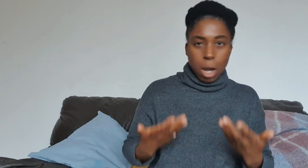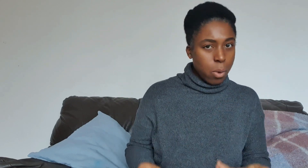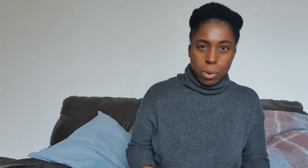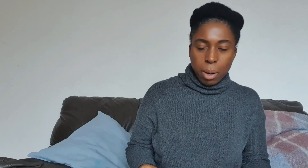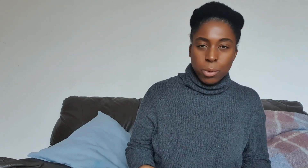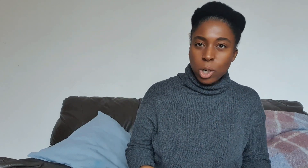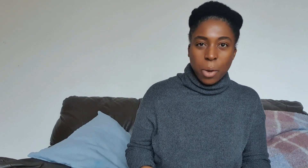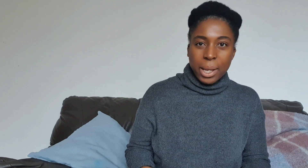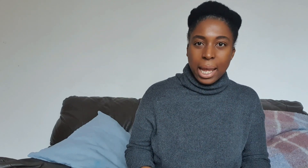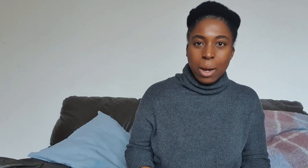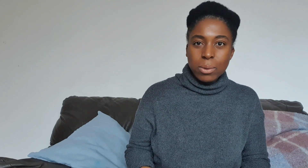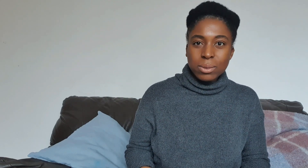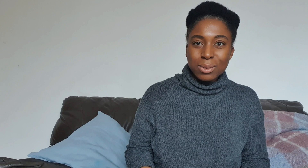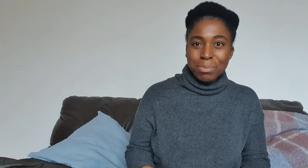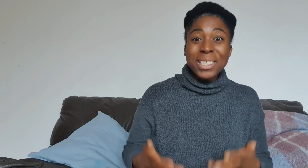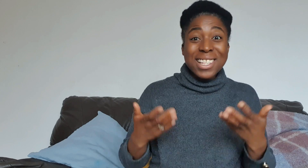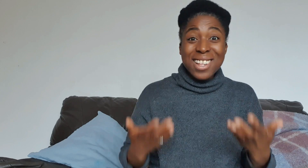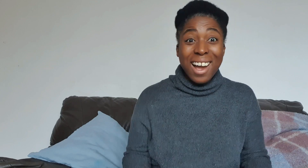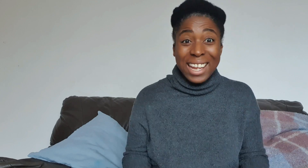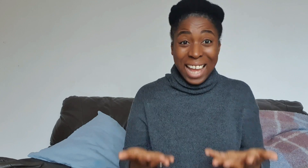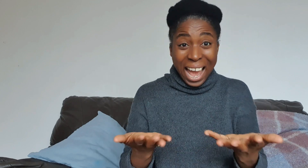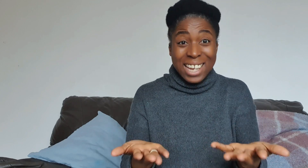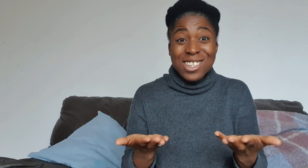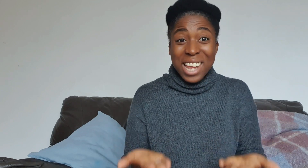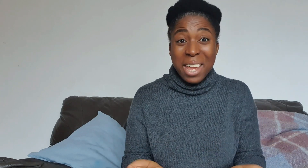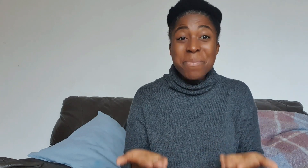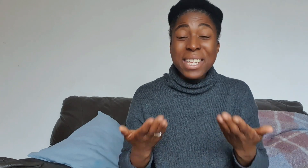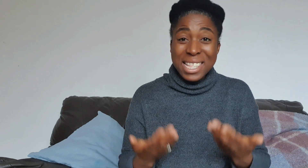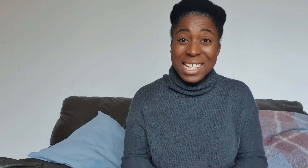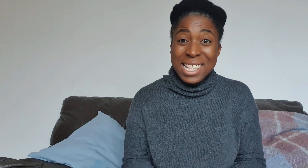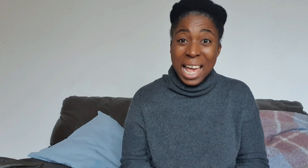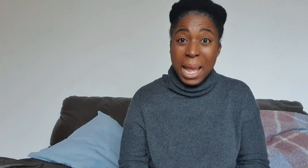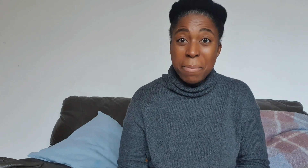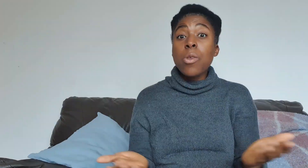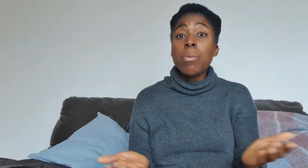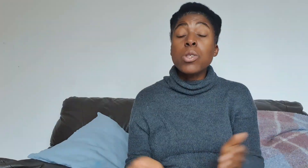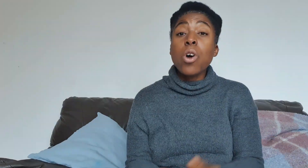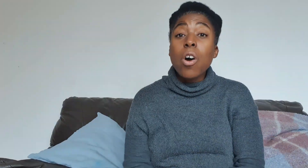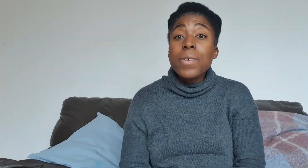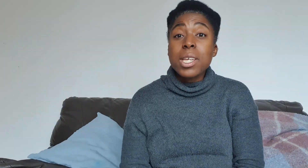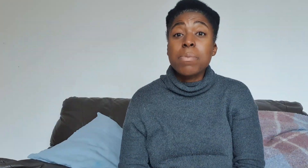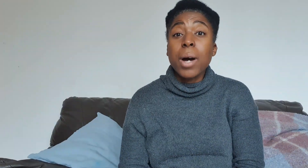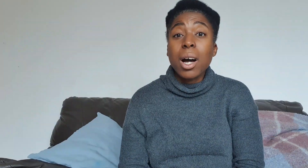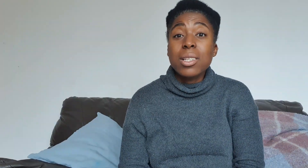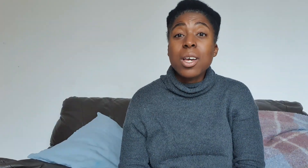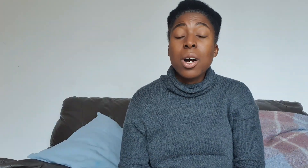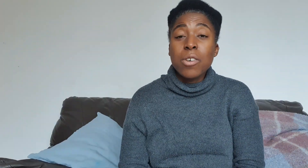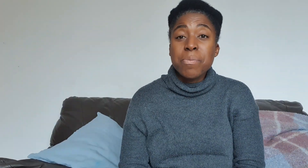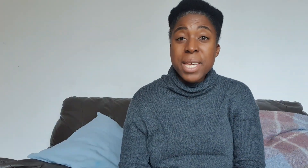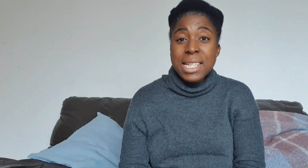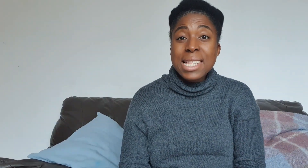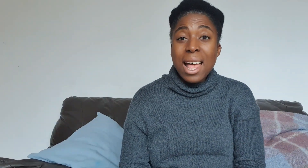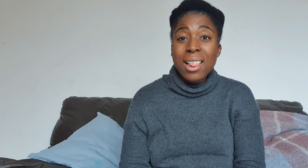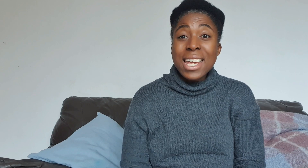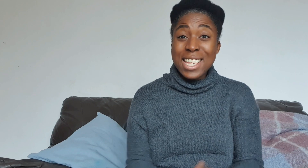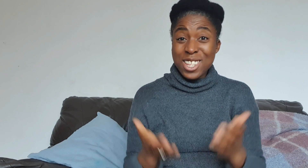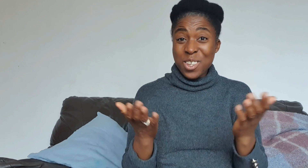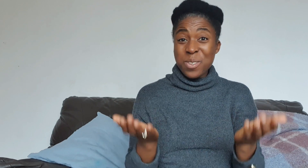no, I'm not going now. But the sign, the handshake is the same. So the most obvious part of BSL is the use of